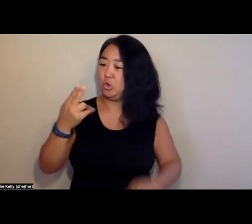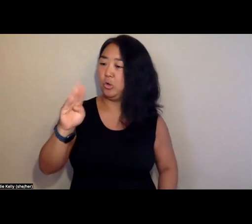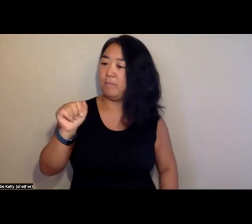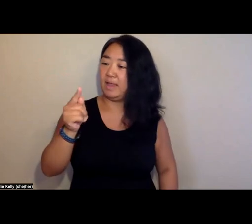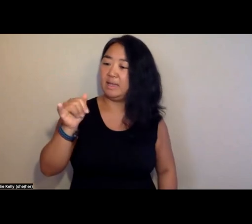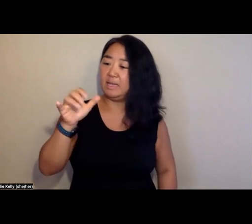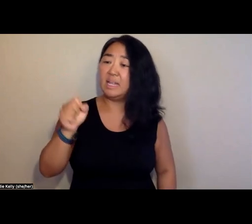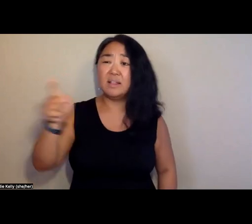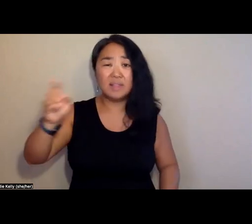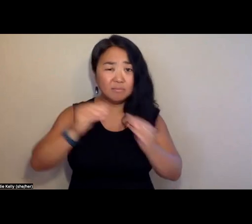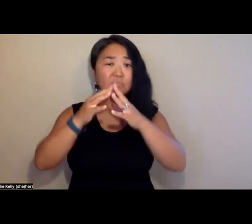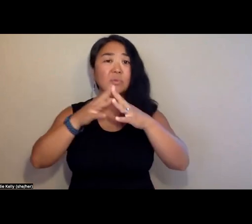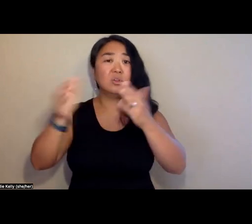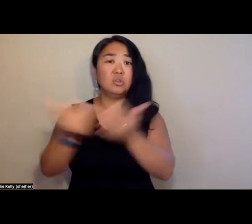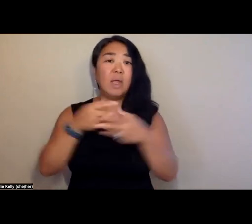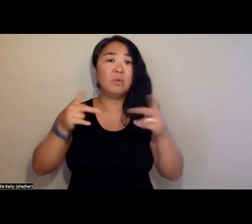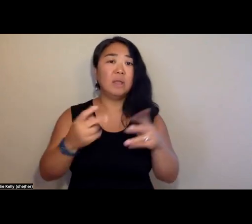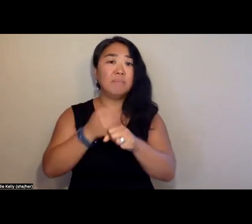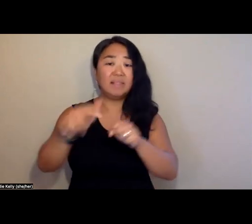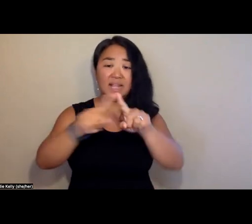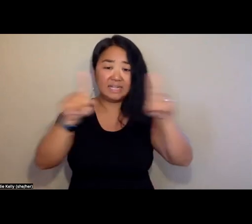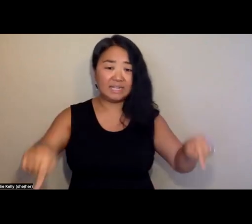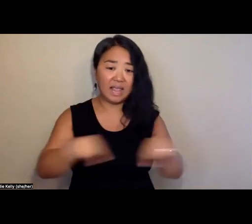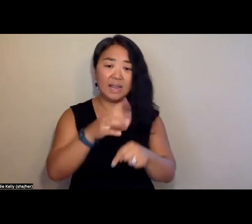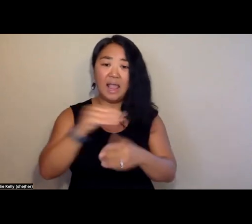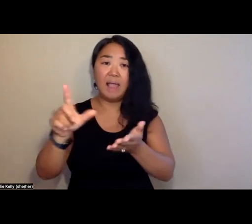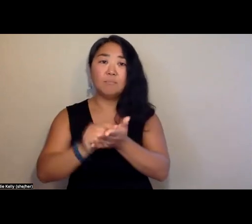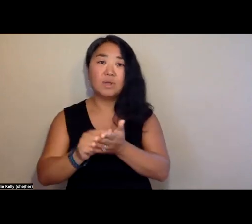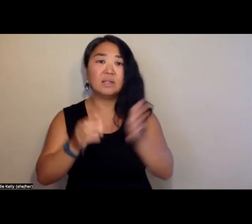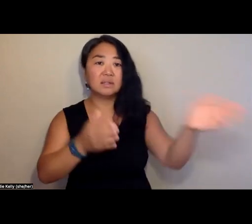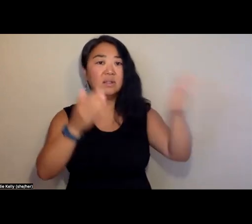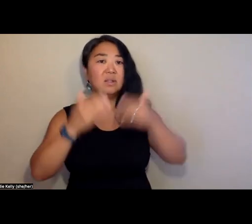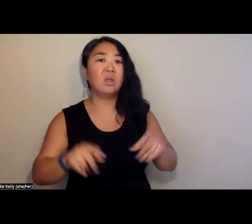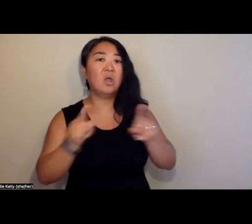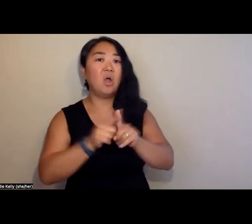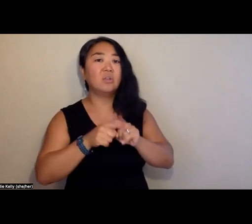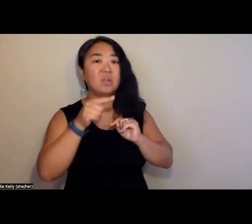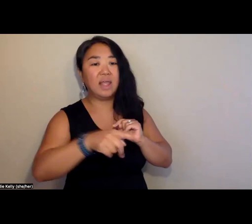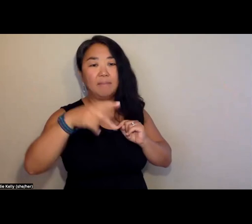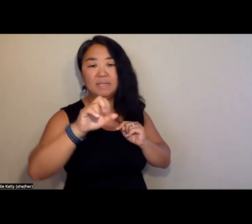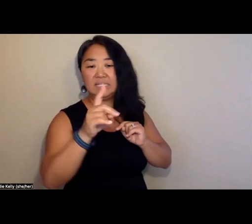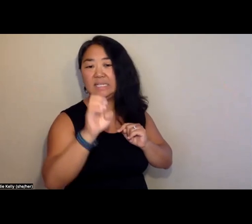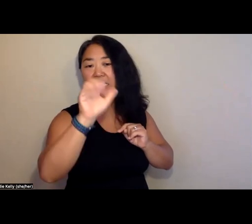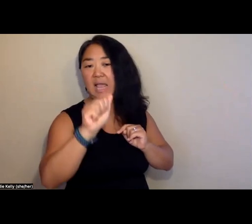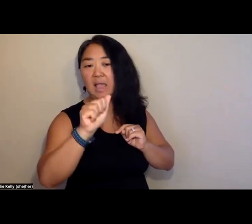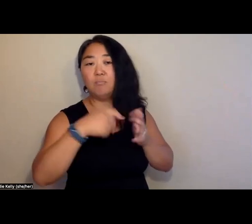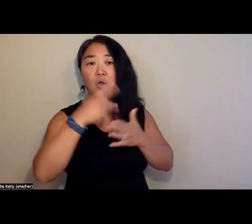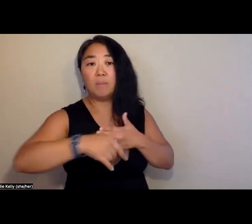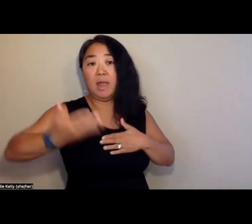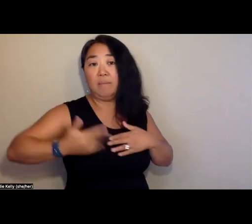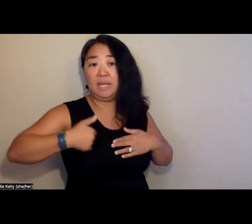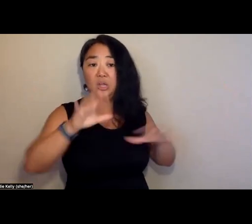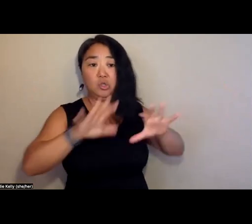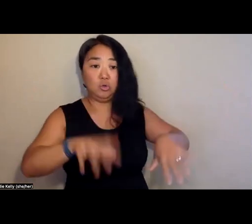opportunity for me to make that sign and those prints, and also the PIDEA program that's hired me to do this retreat again.